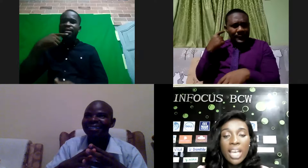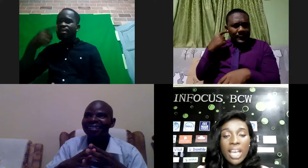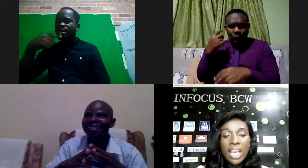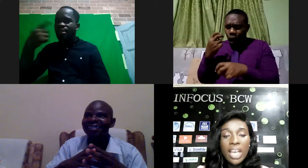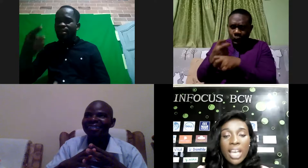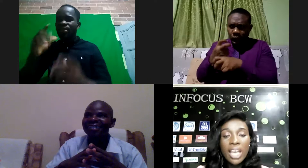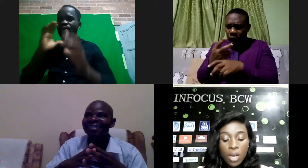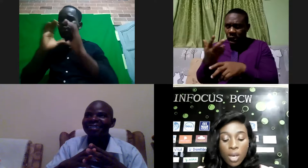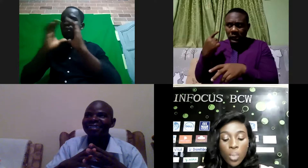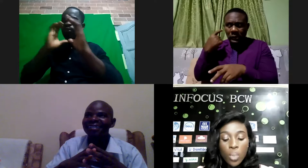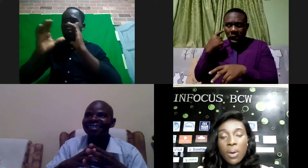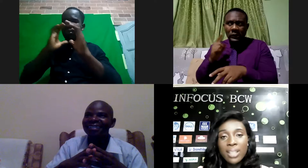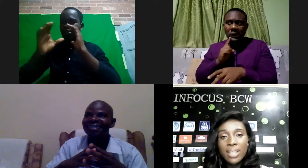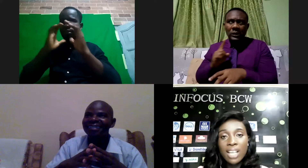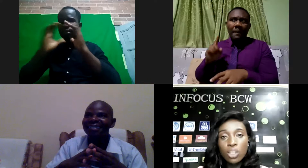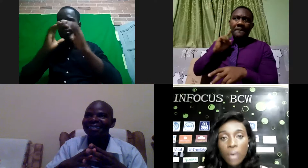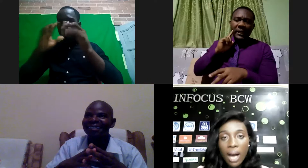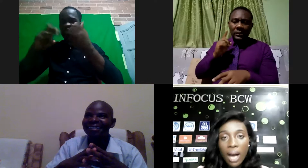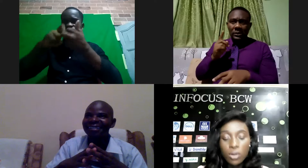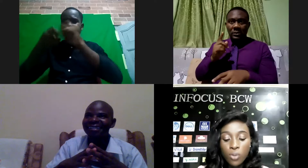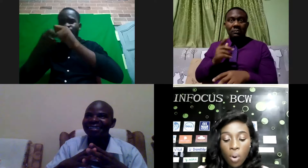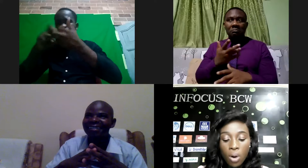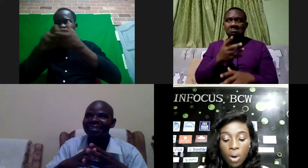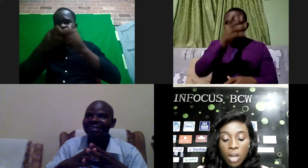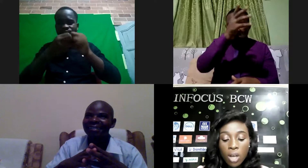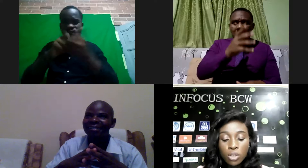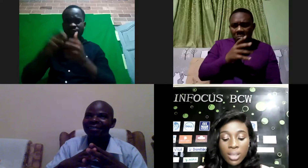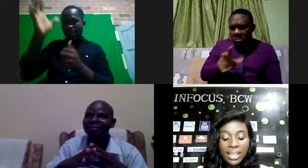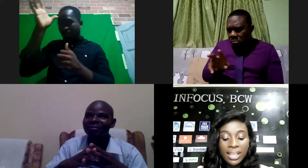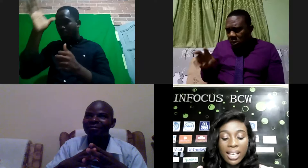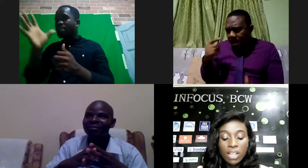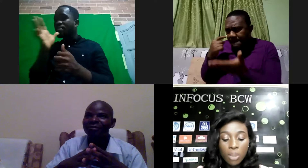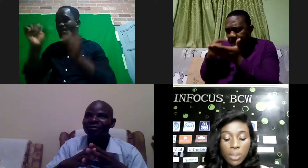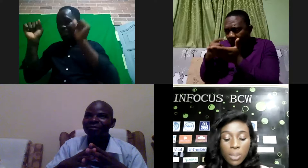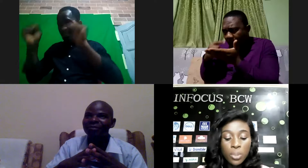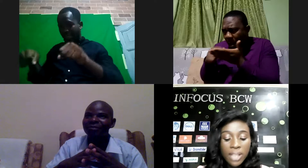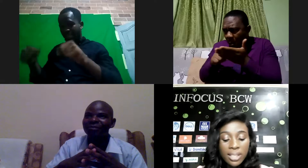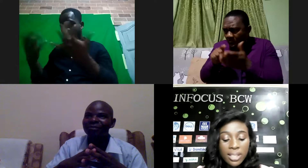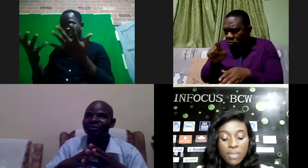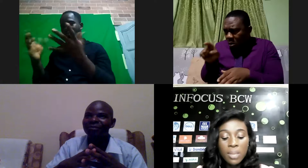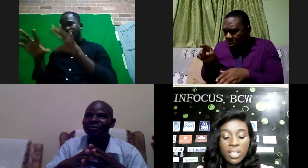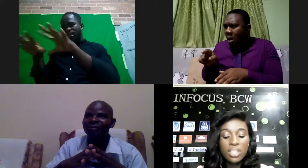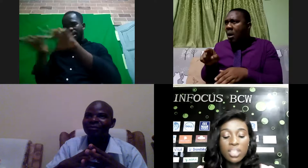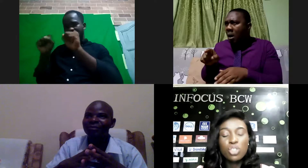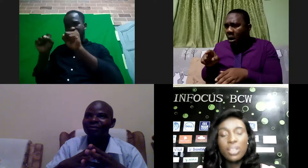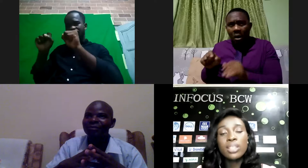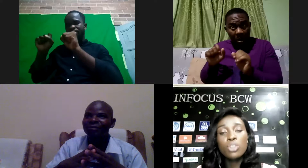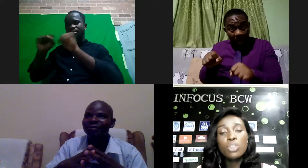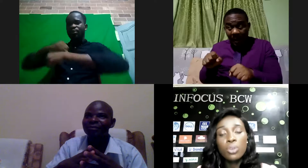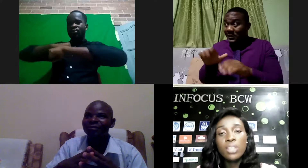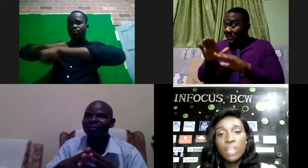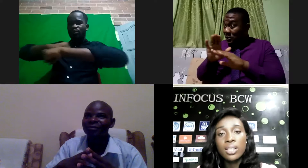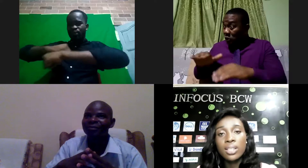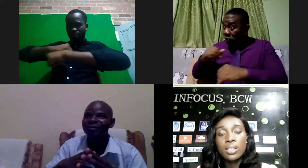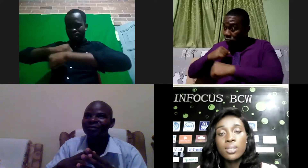communication disorders which parents can look out for so that they can adopt a protective measures in strengthening